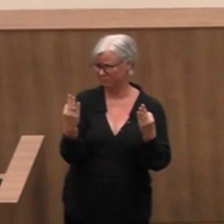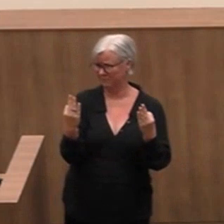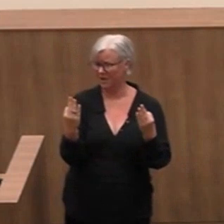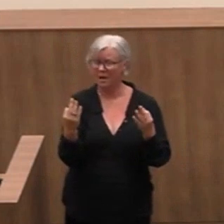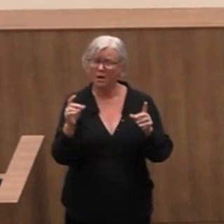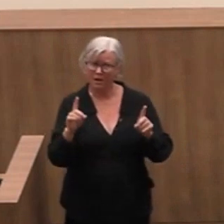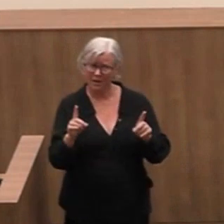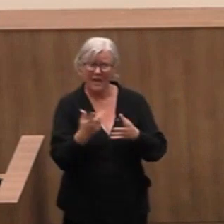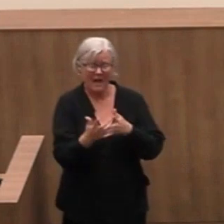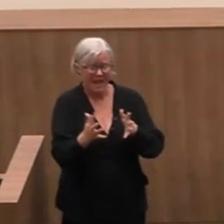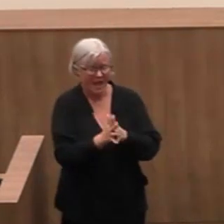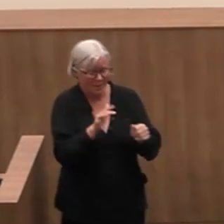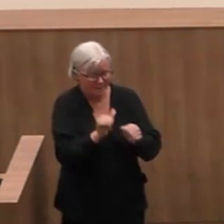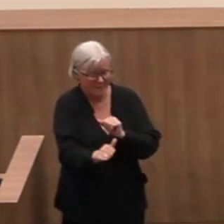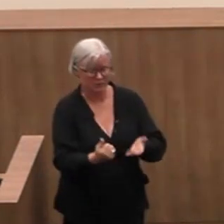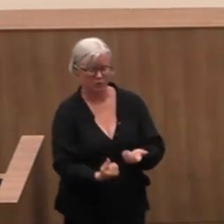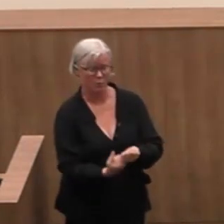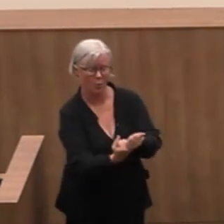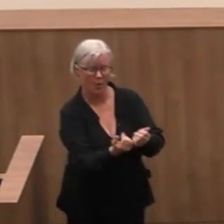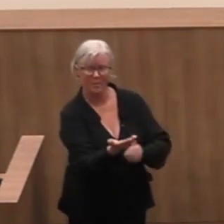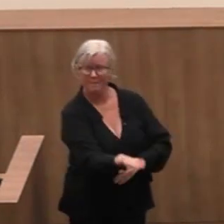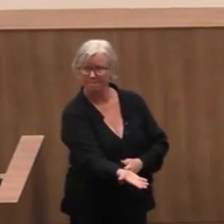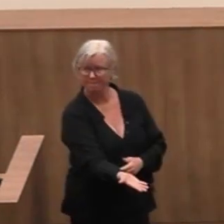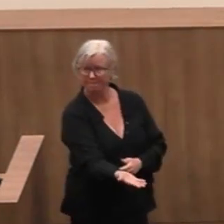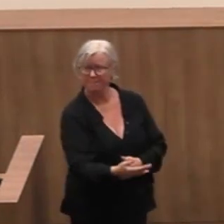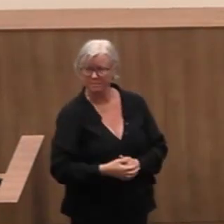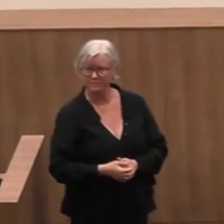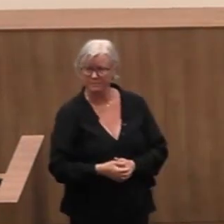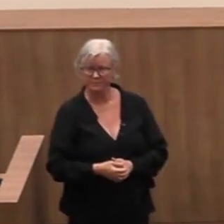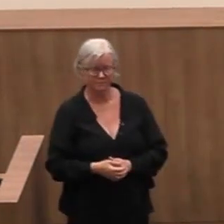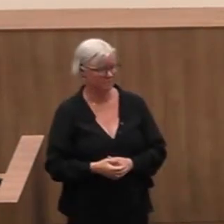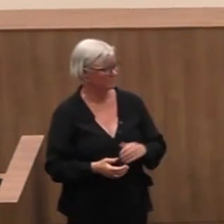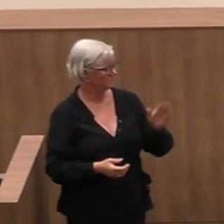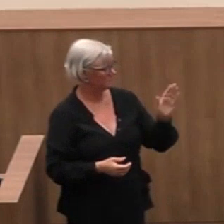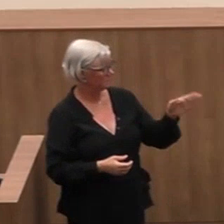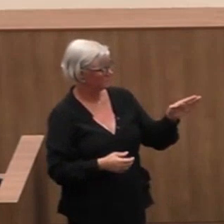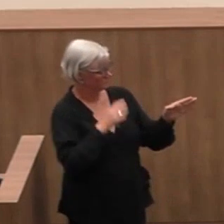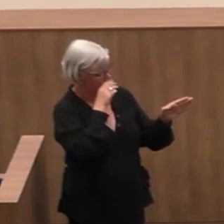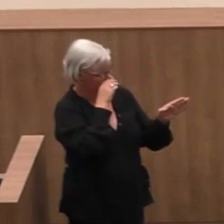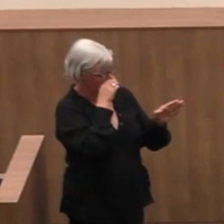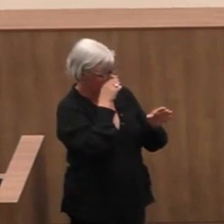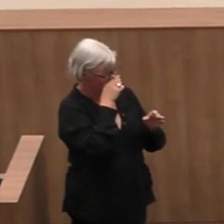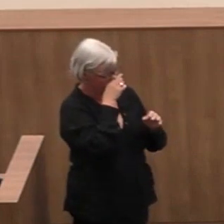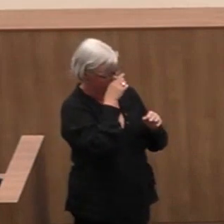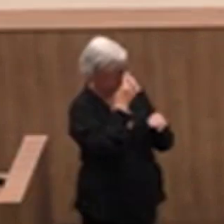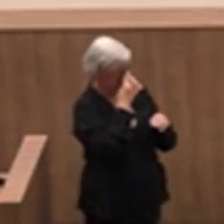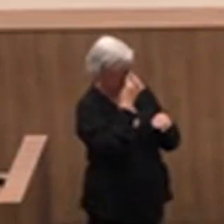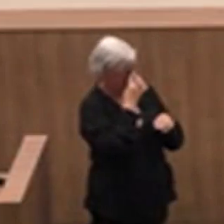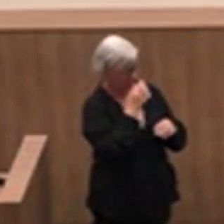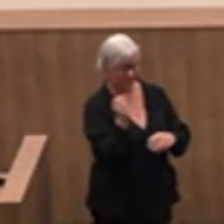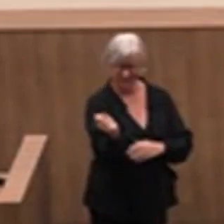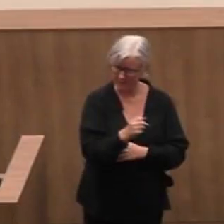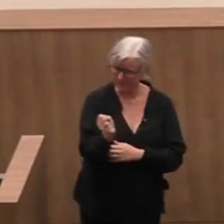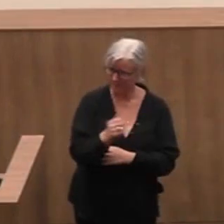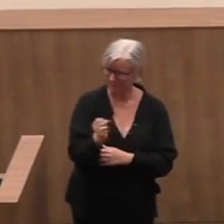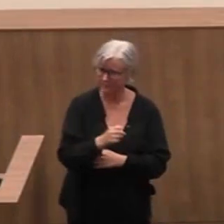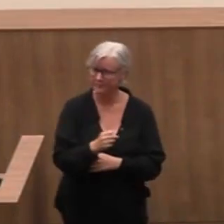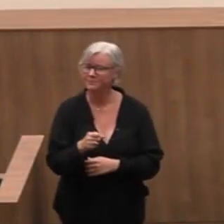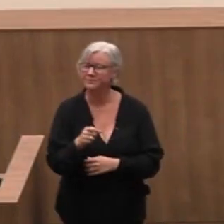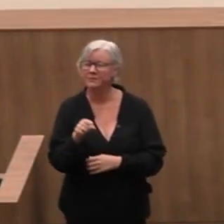person in the best way possible. Yeah, great, thank you. And I think that speaks to